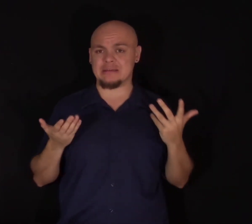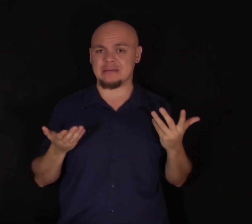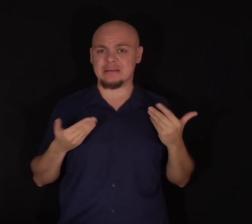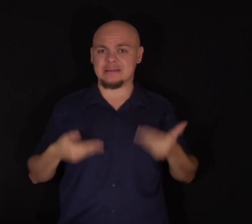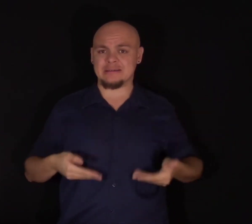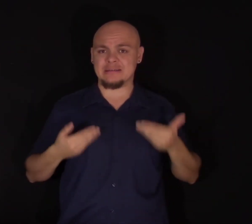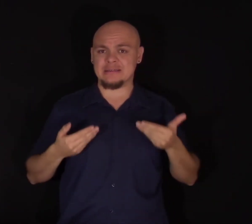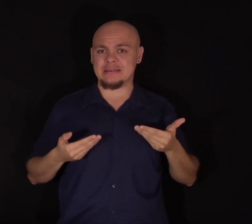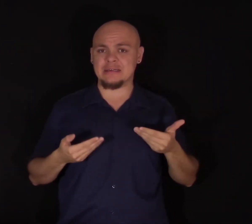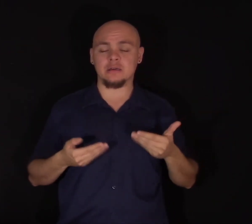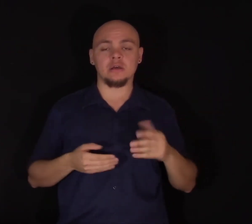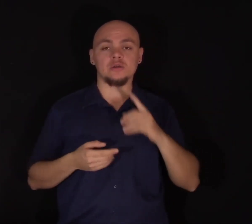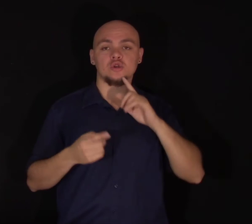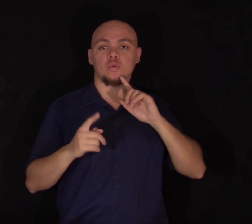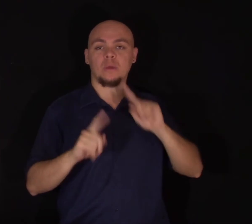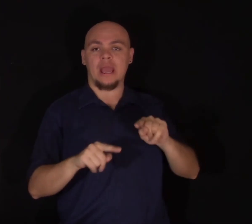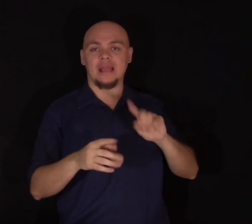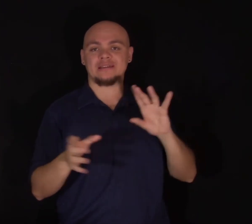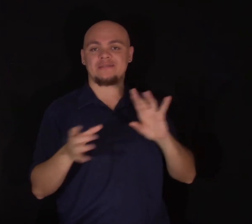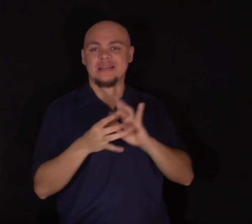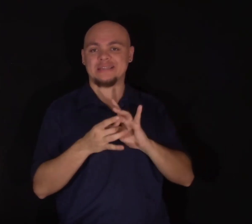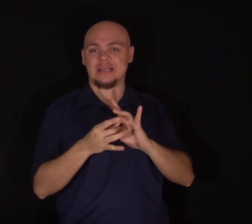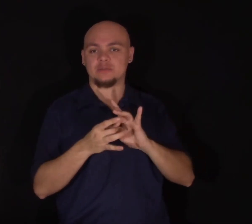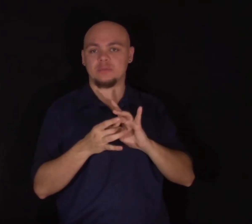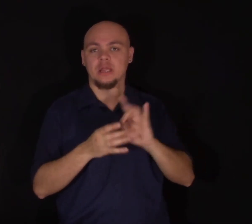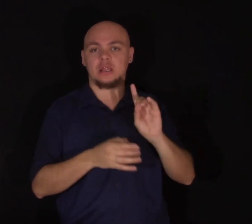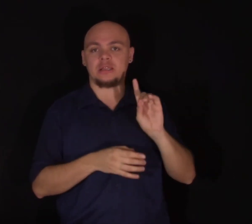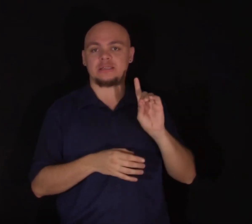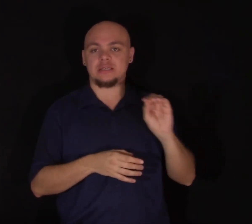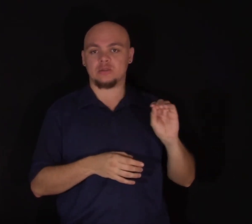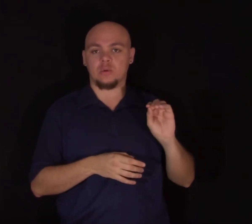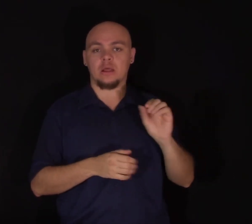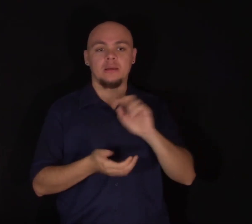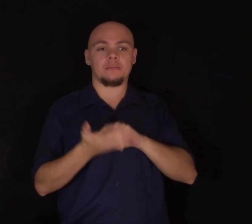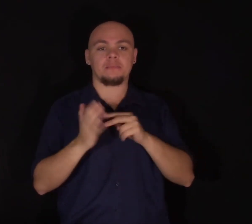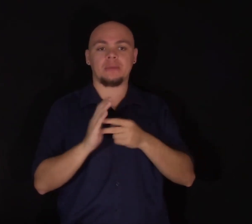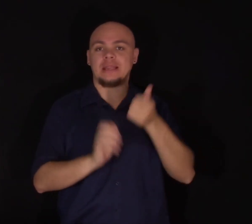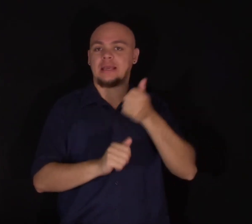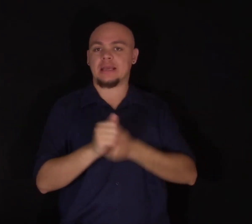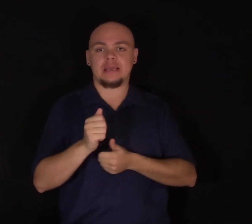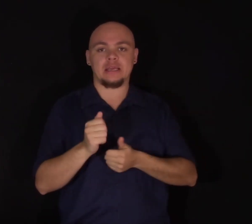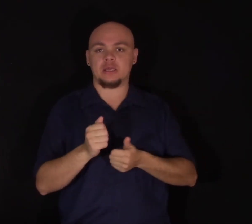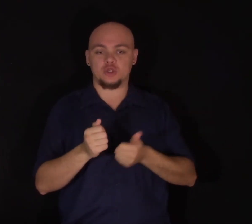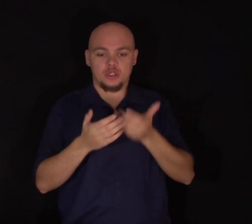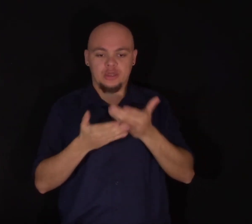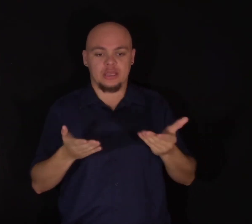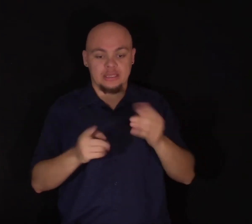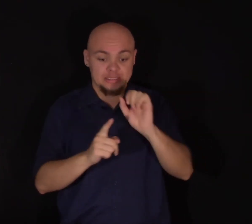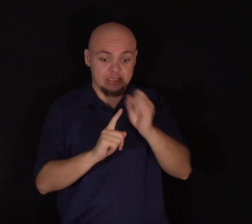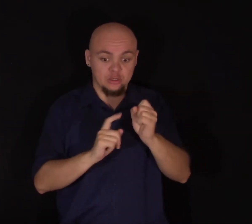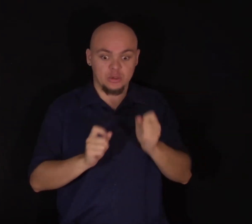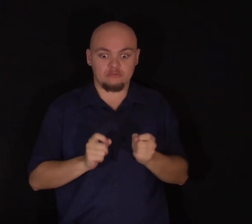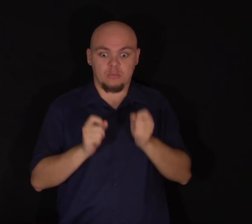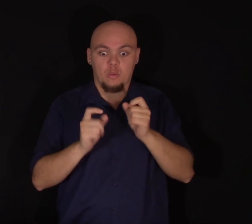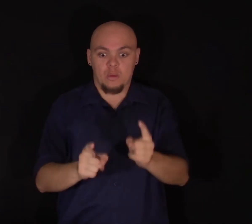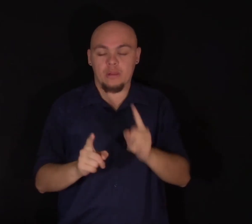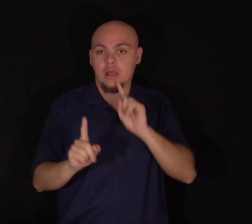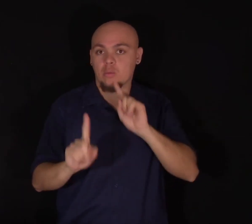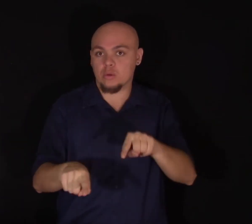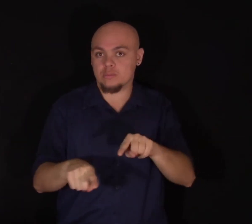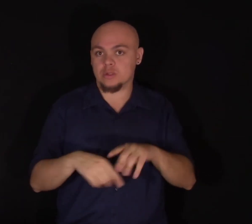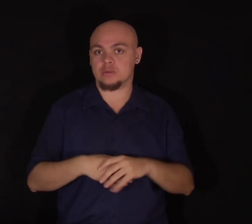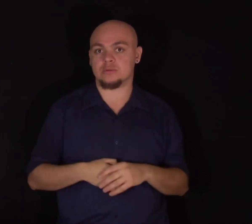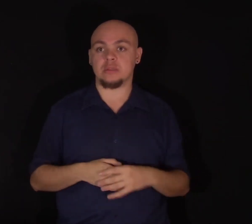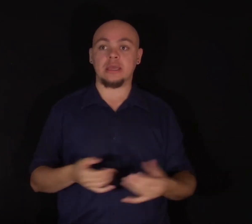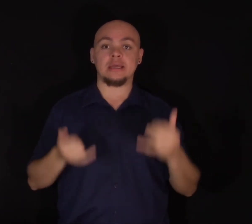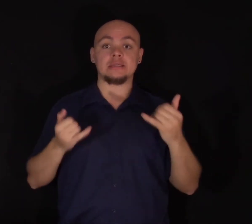Reactive attachment disorder can also look like a compulsion to control every situation, small situations. But for instance, I might say,